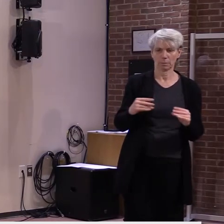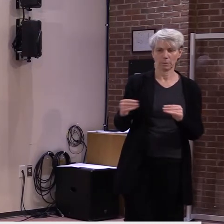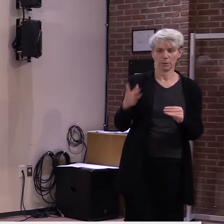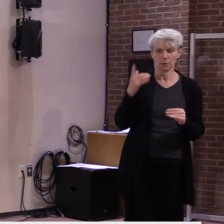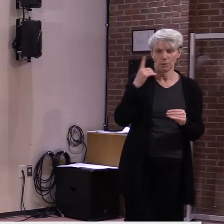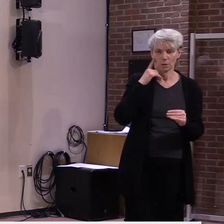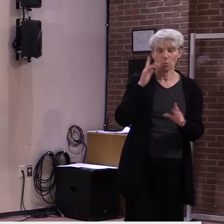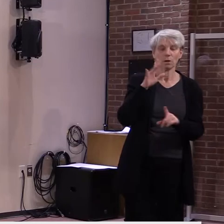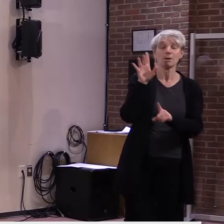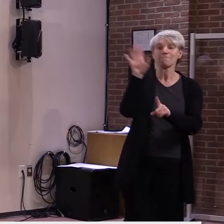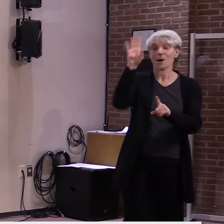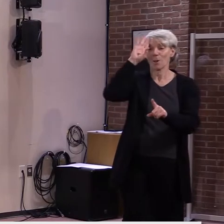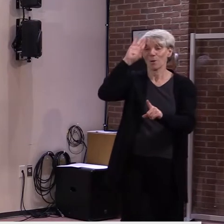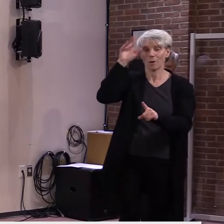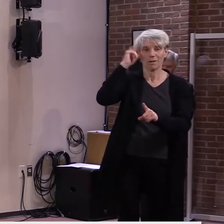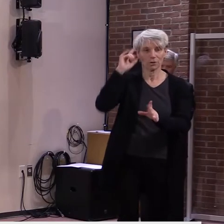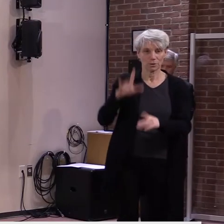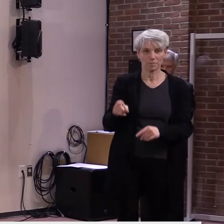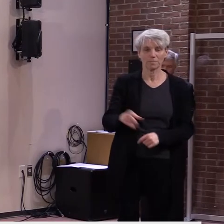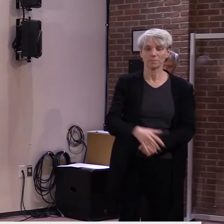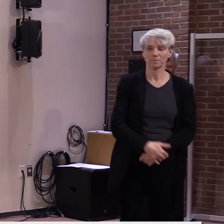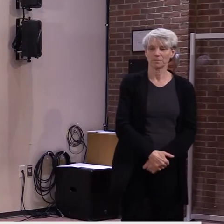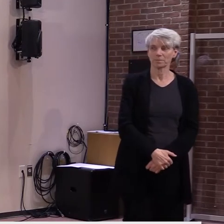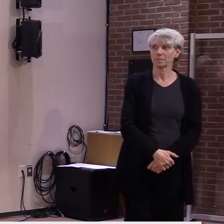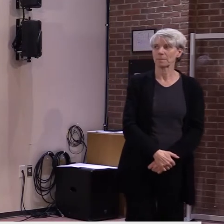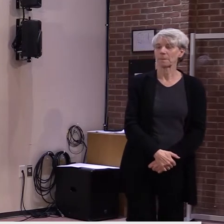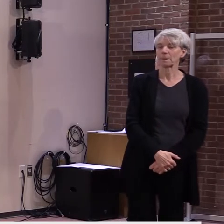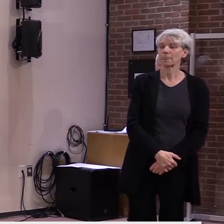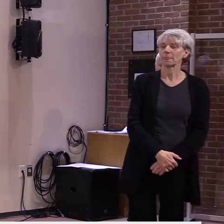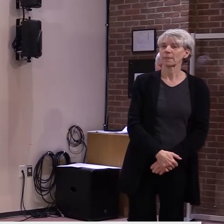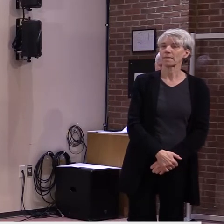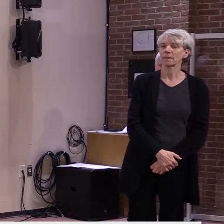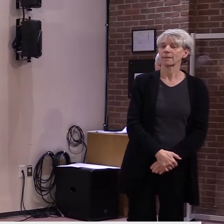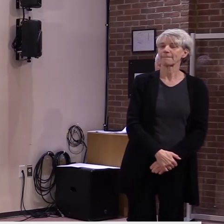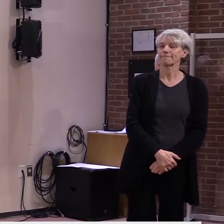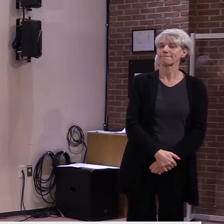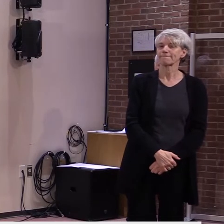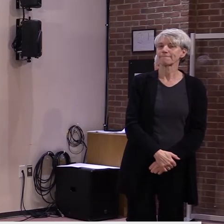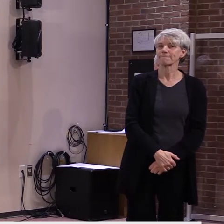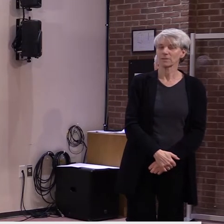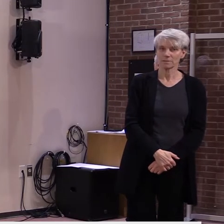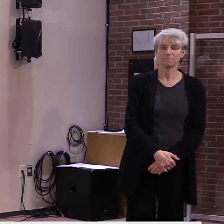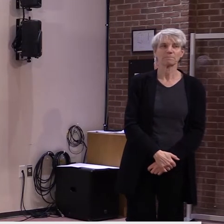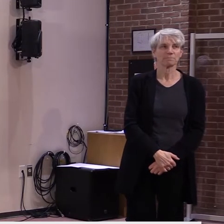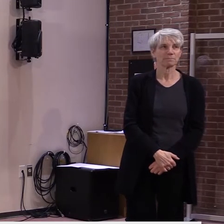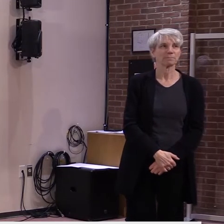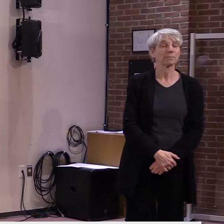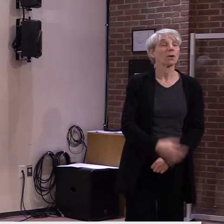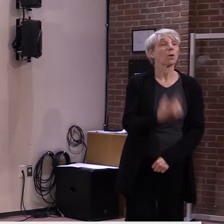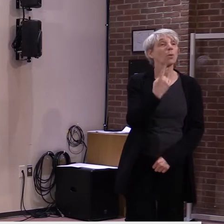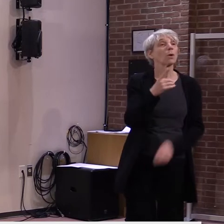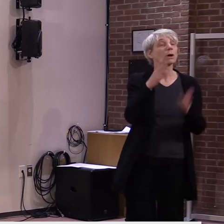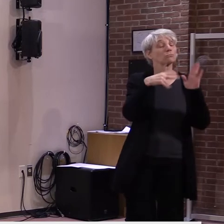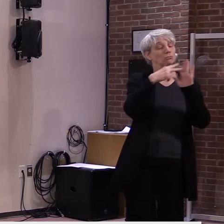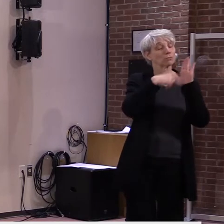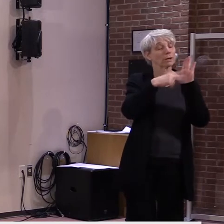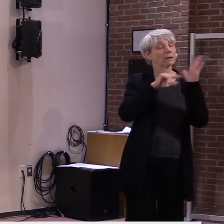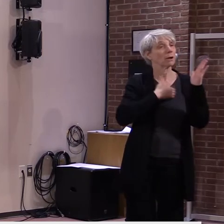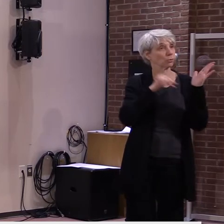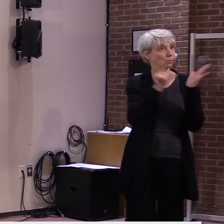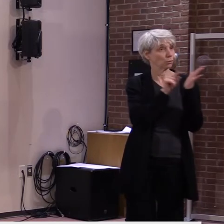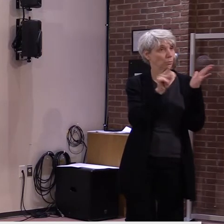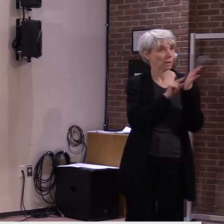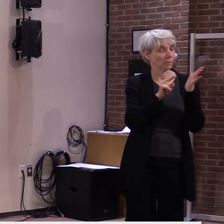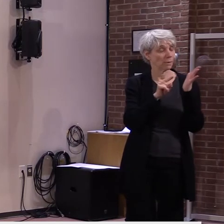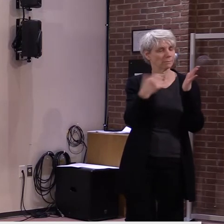Hello, Governor. I have a question from a reader who works for